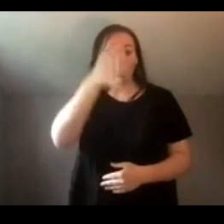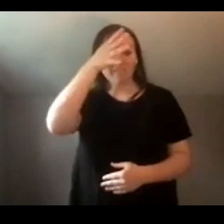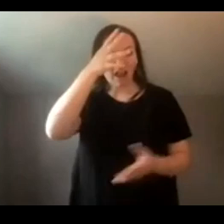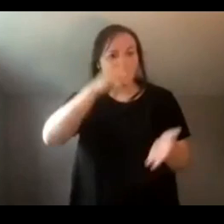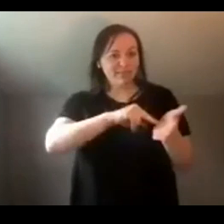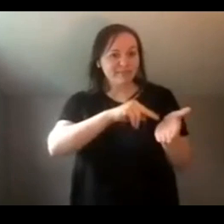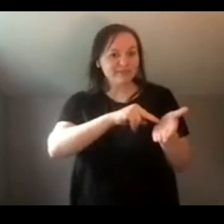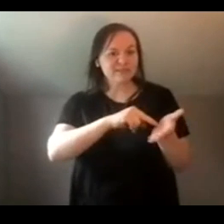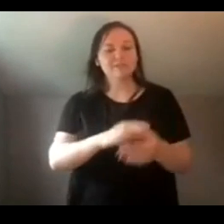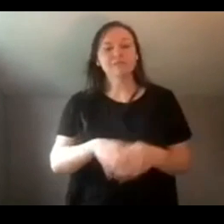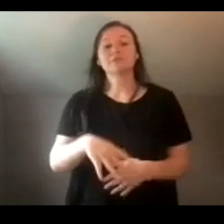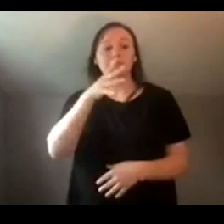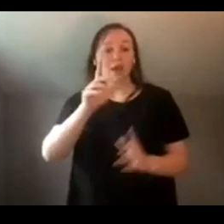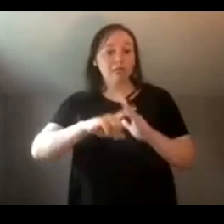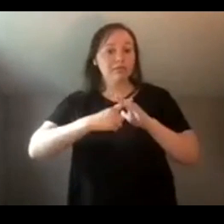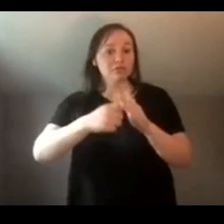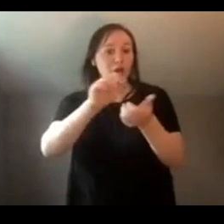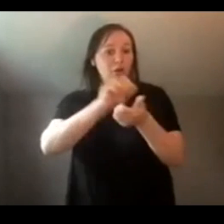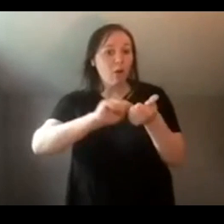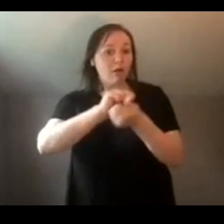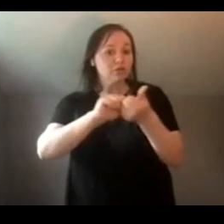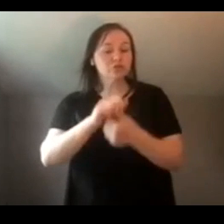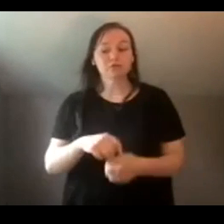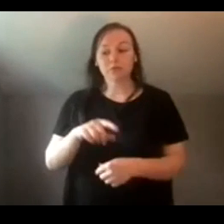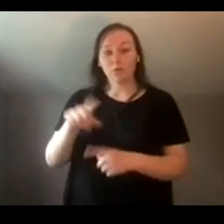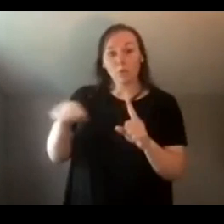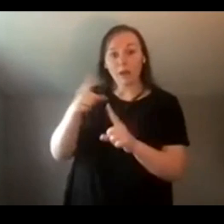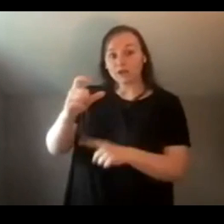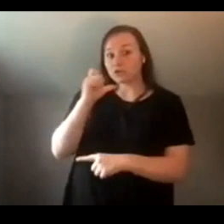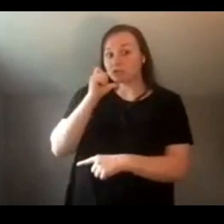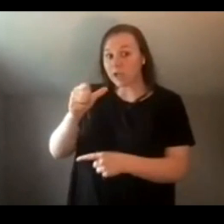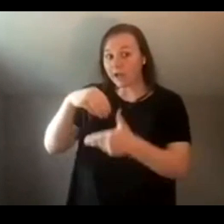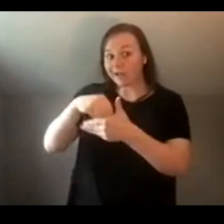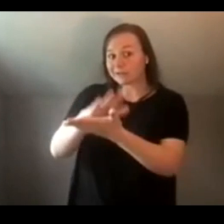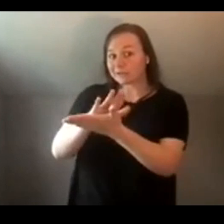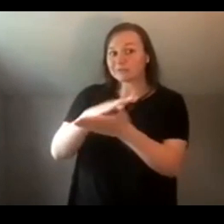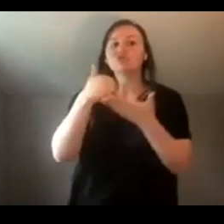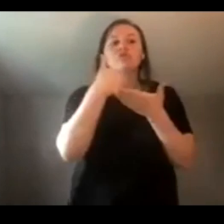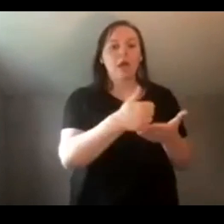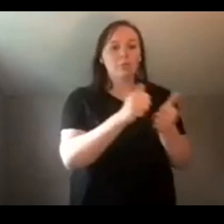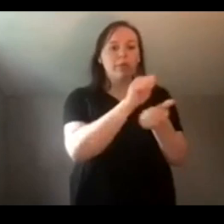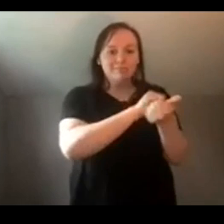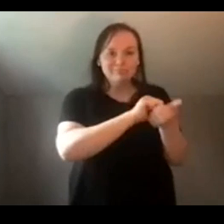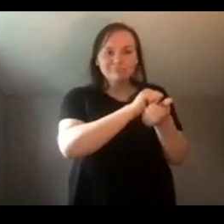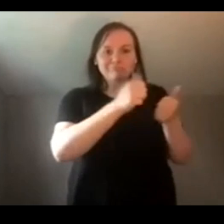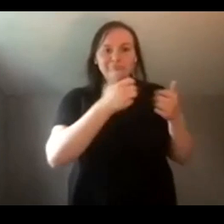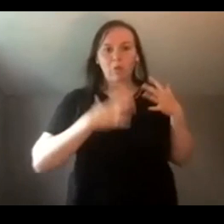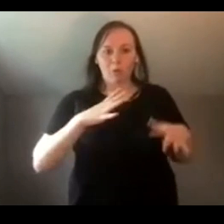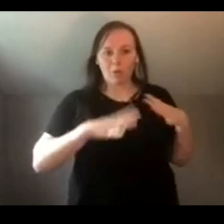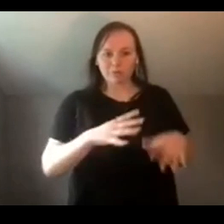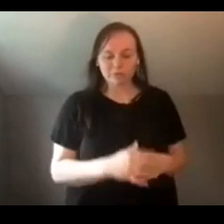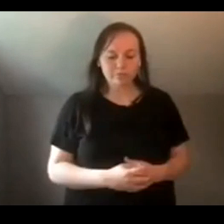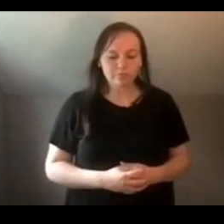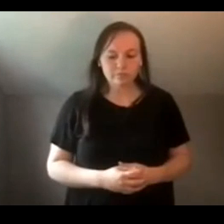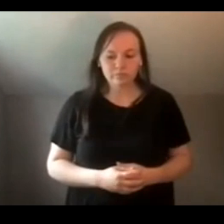in washing, and when she was not going to school, she helped with the laundry. Although Mary went